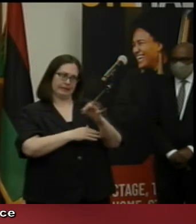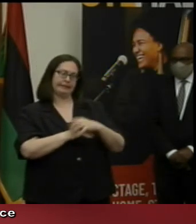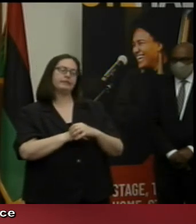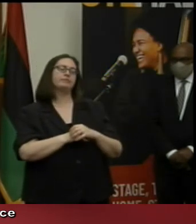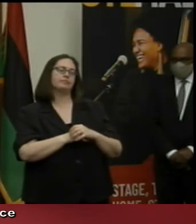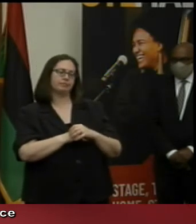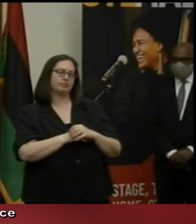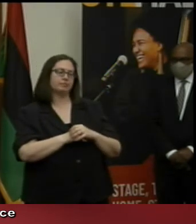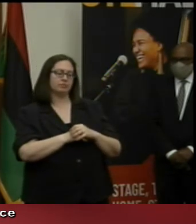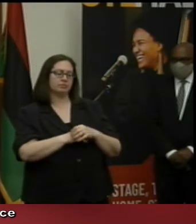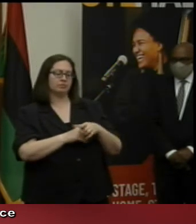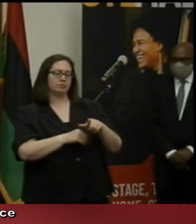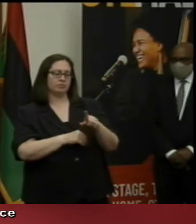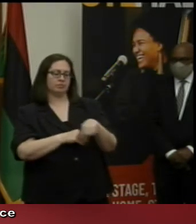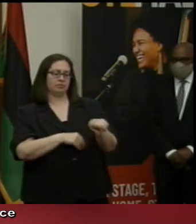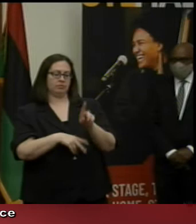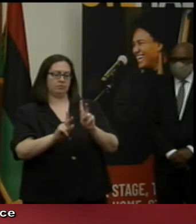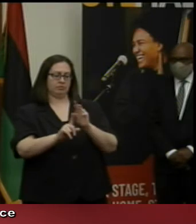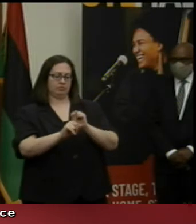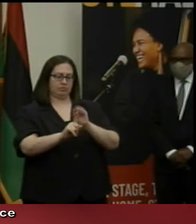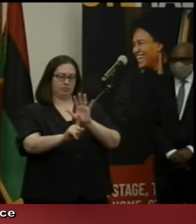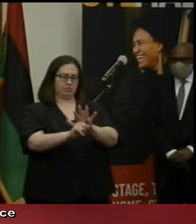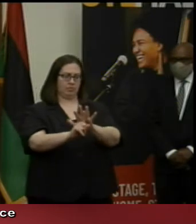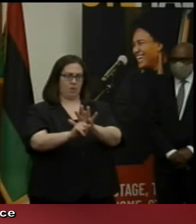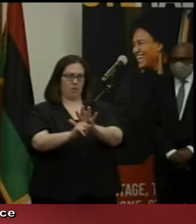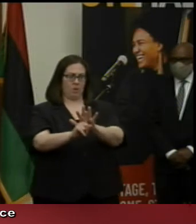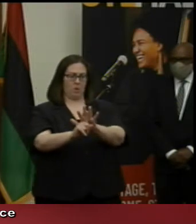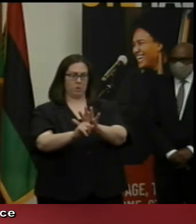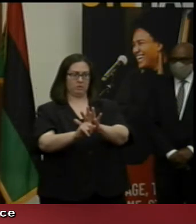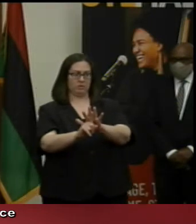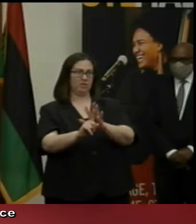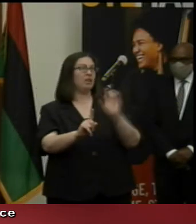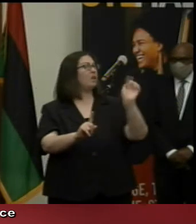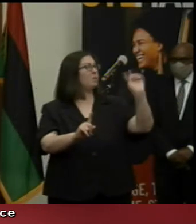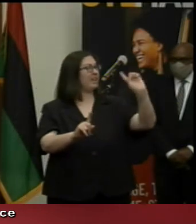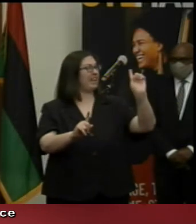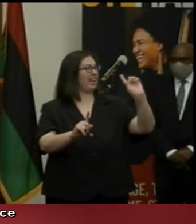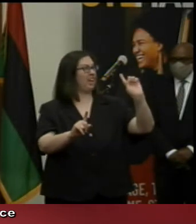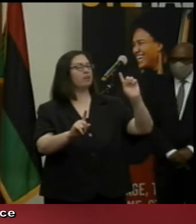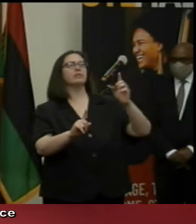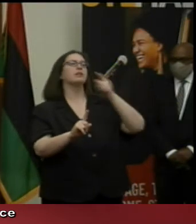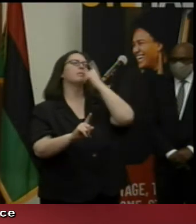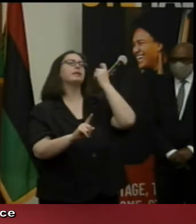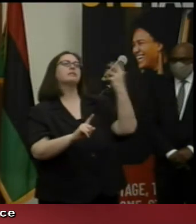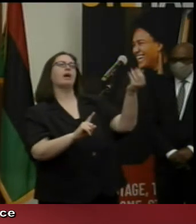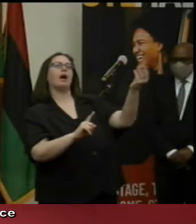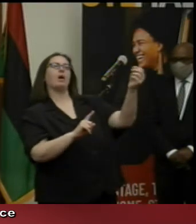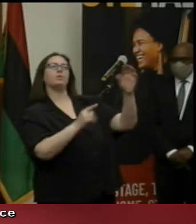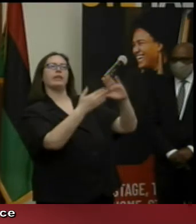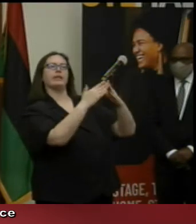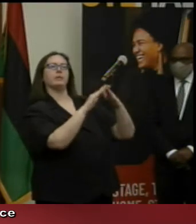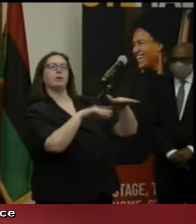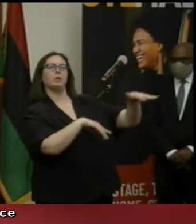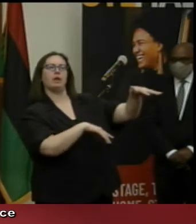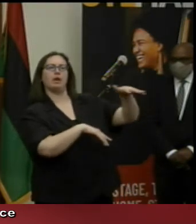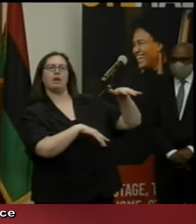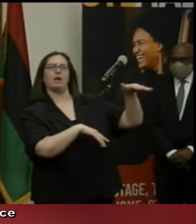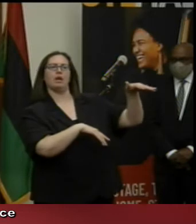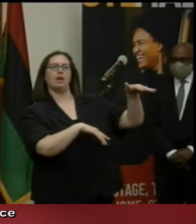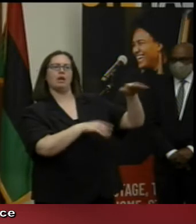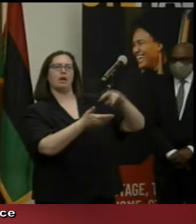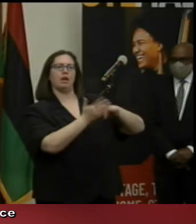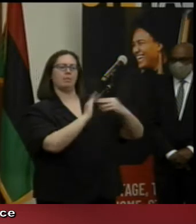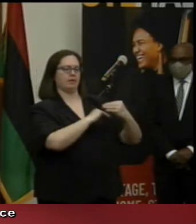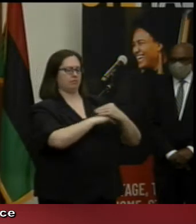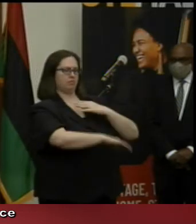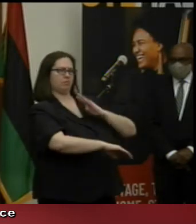These exposures, most of which occurred in the community due to community spread, also impacted our